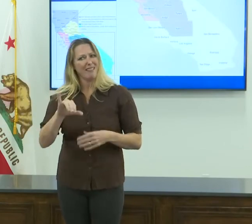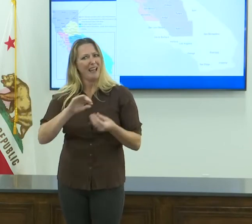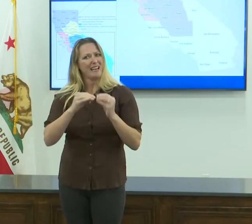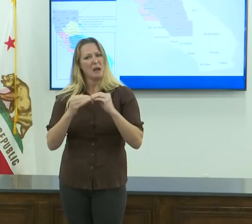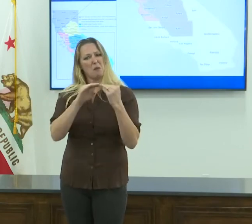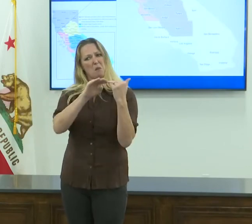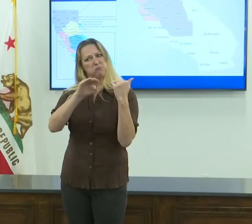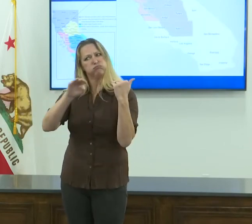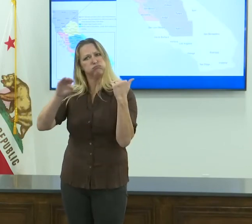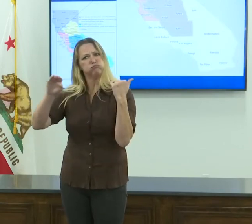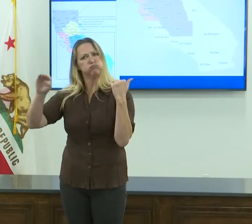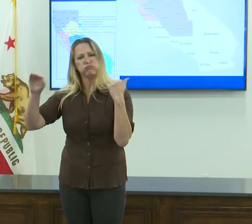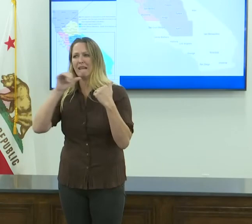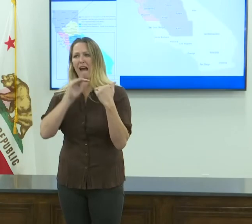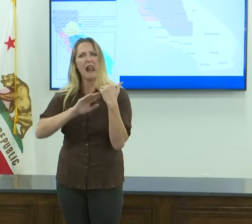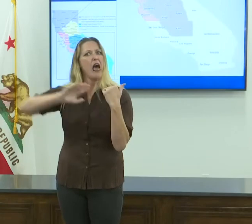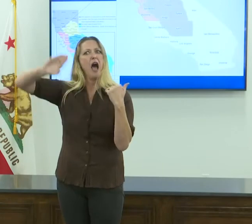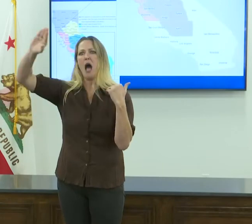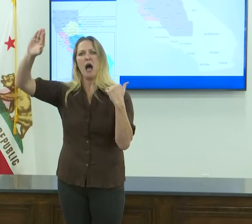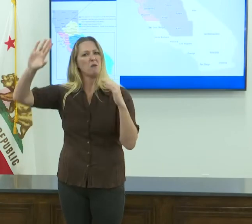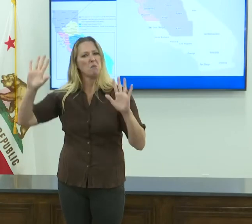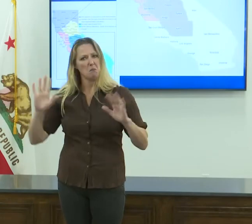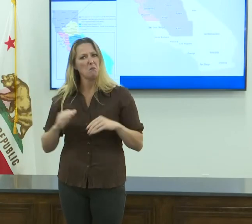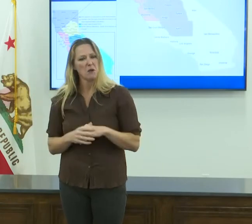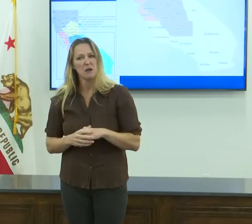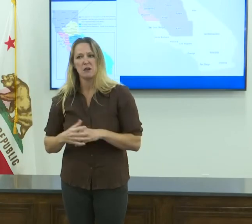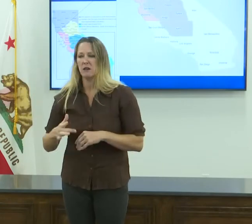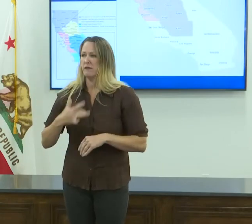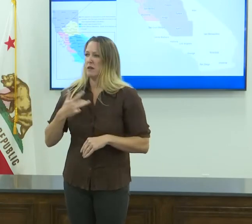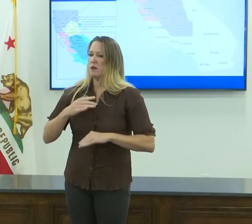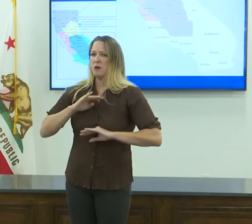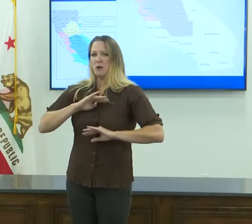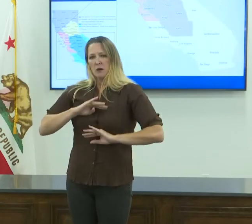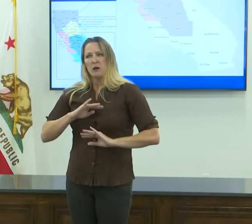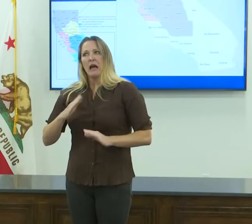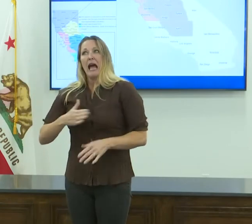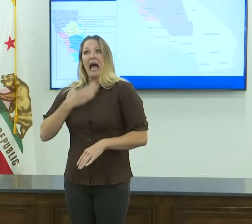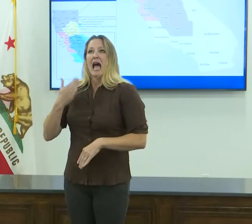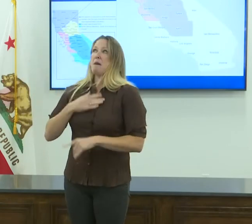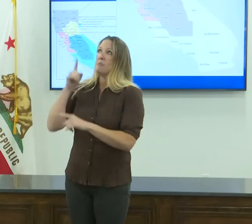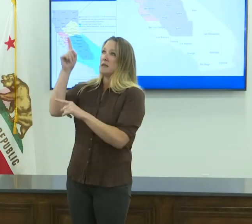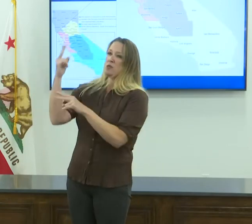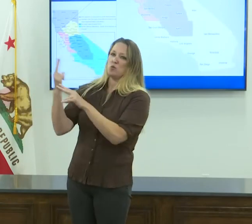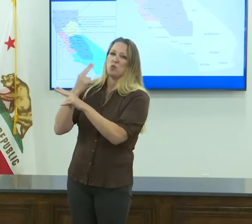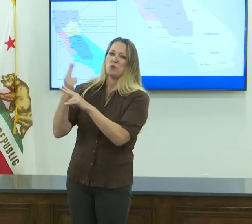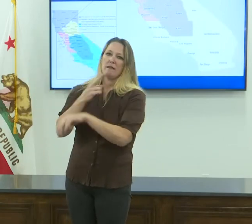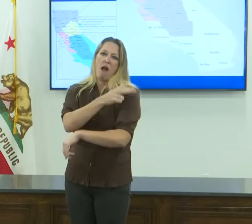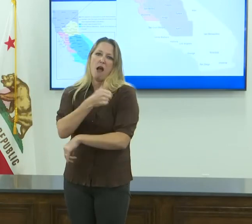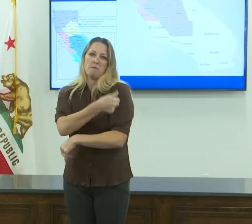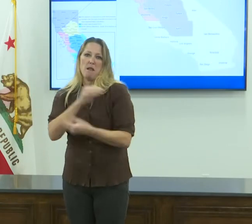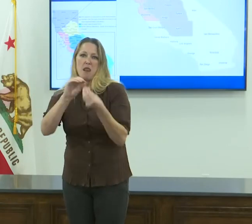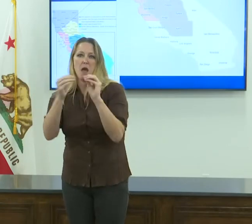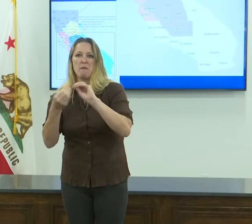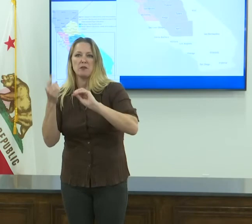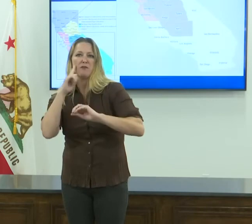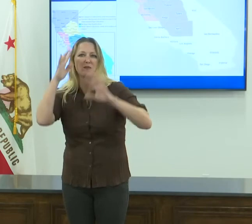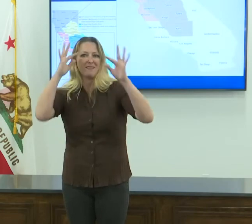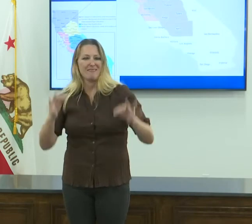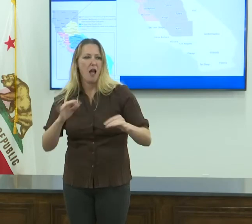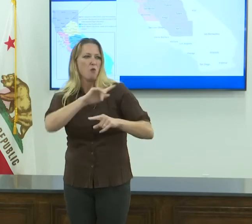We're glad that ICU and hospitalizations are being looked at as the metric, but again,